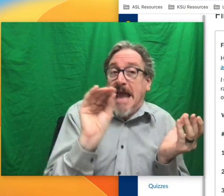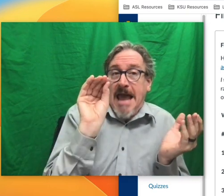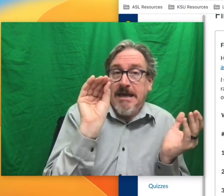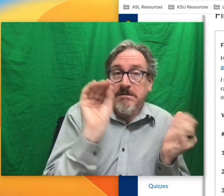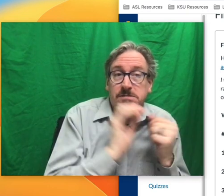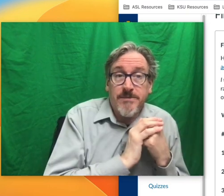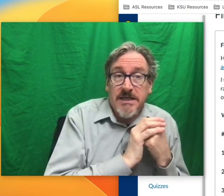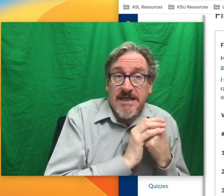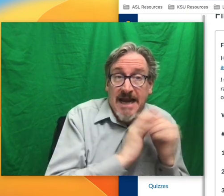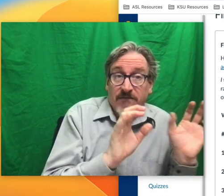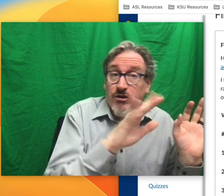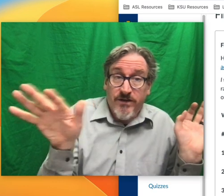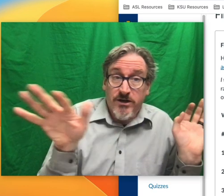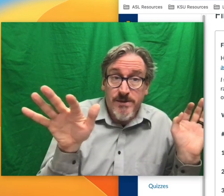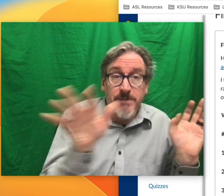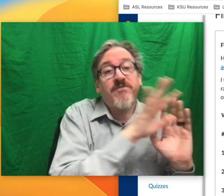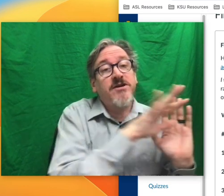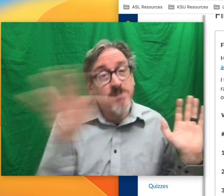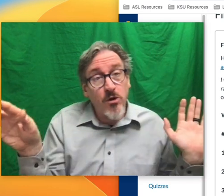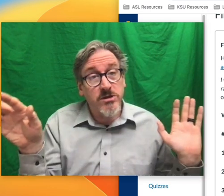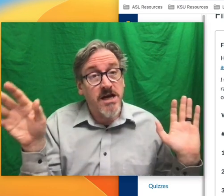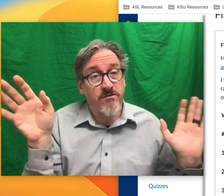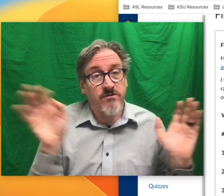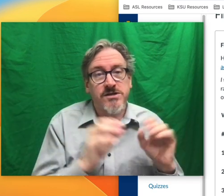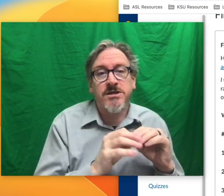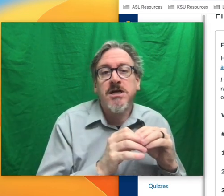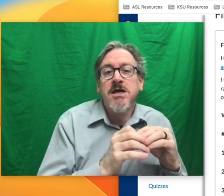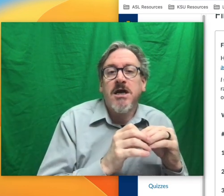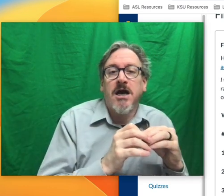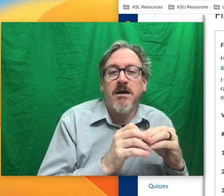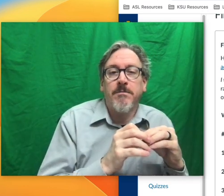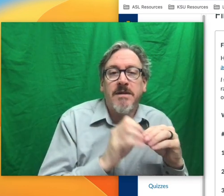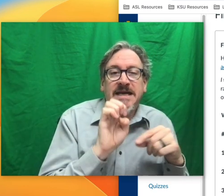You can add in something like that after you fingerspelled it, but fingerspell the whole title first.